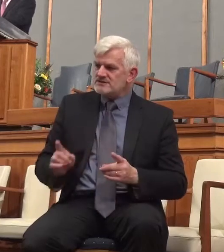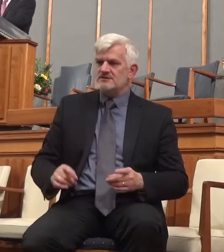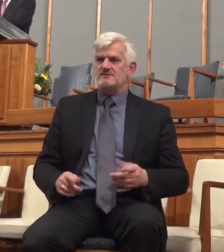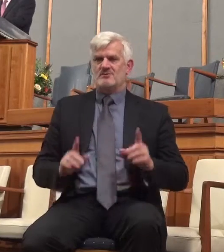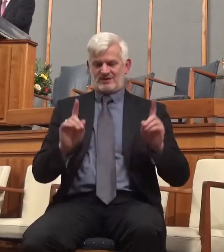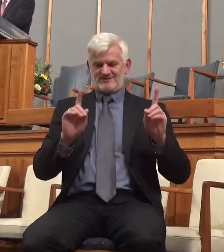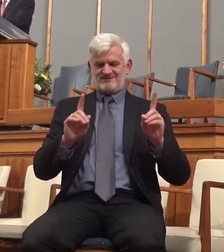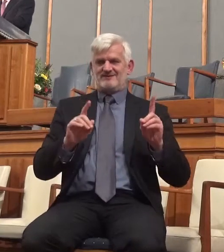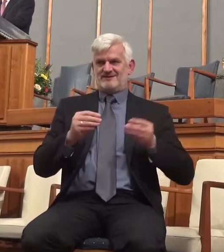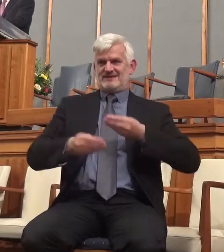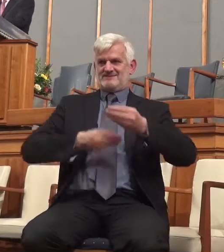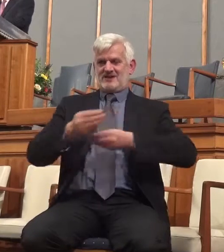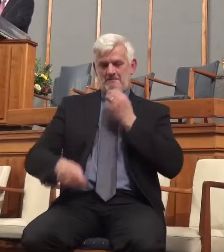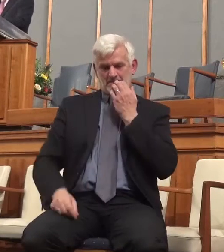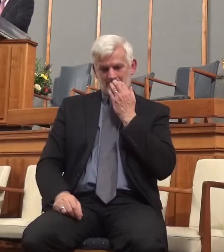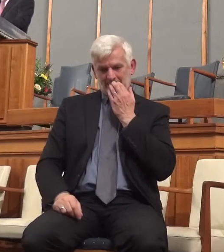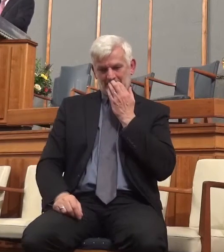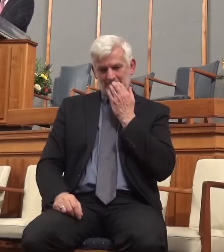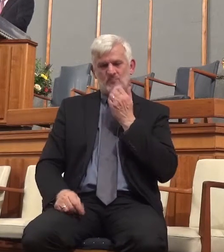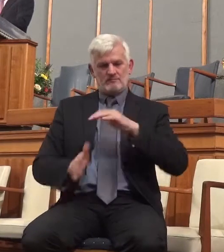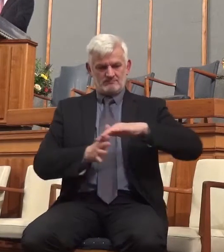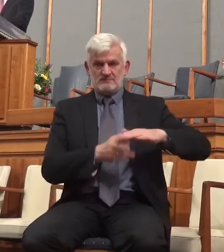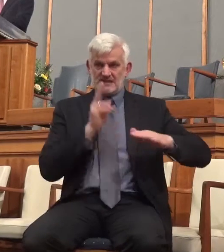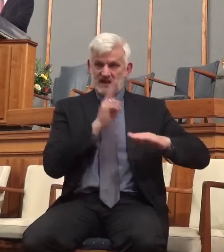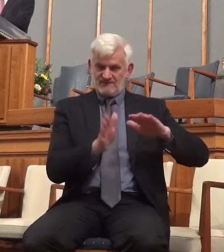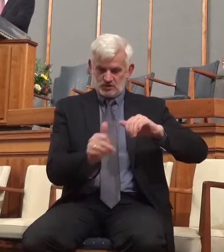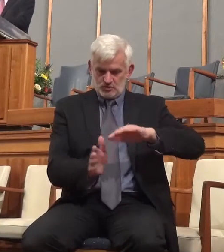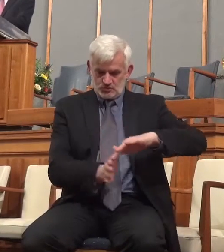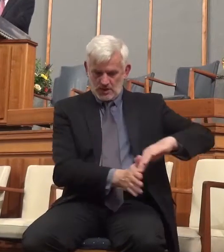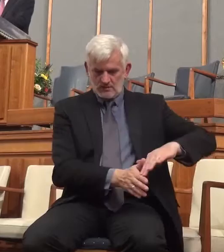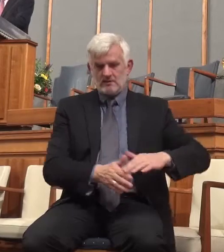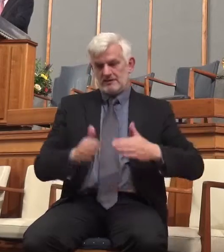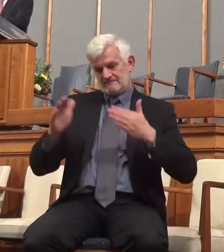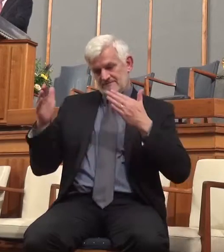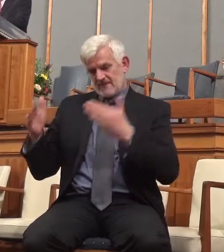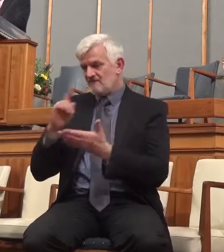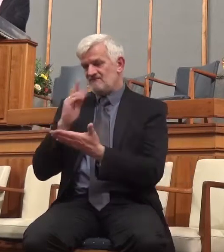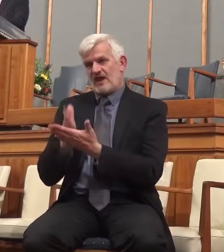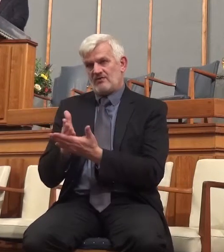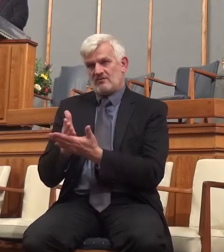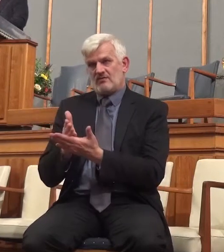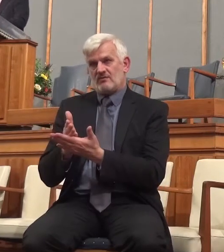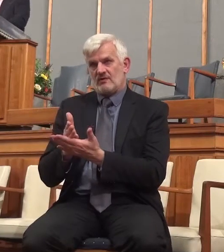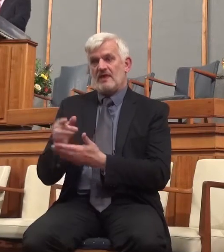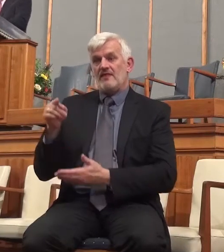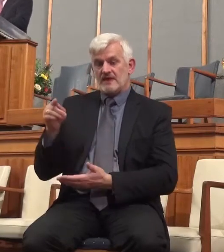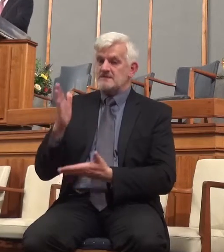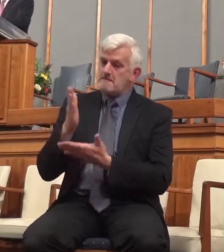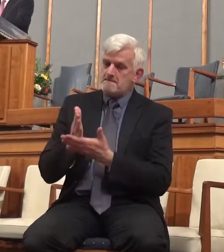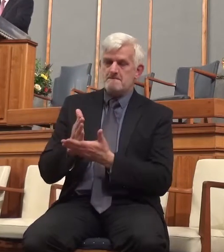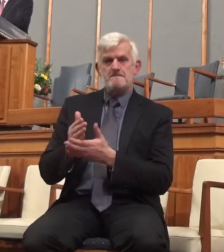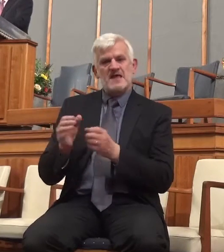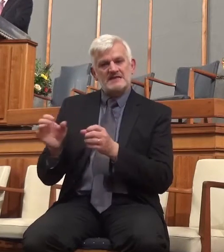me say a few things in favour of faith. Faith, actually, is extremely scientific